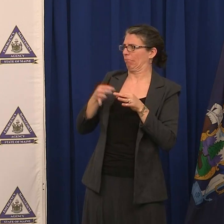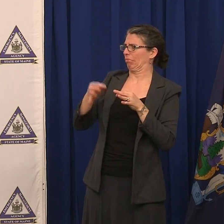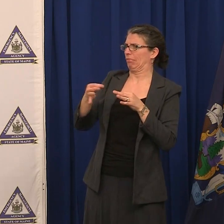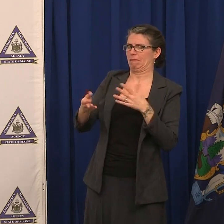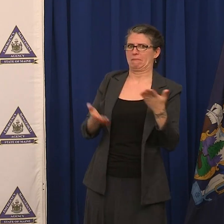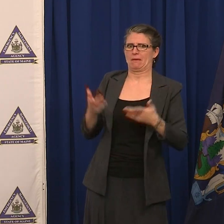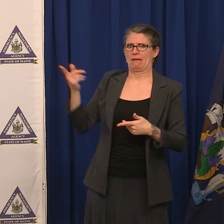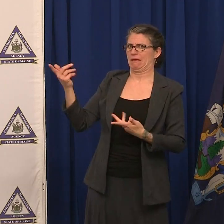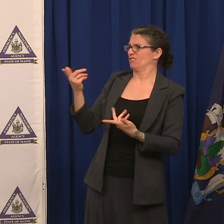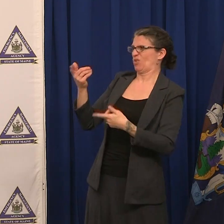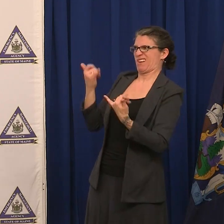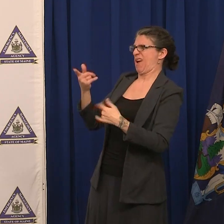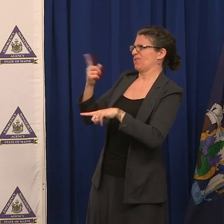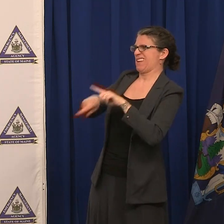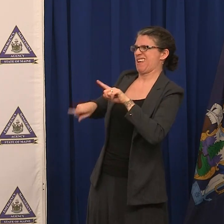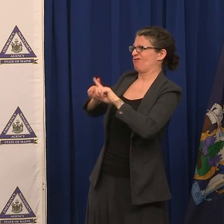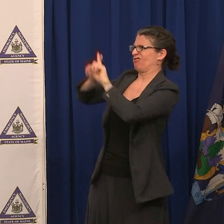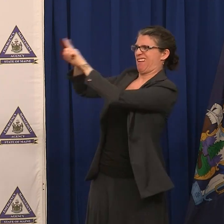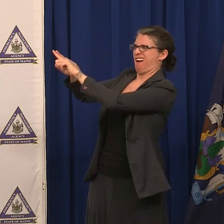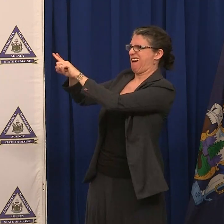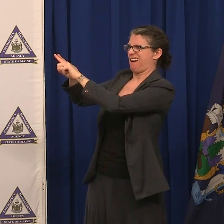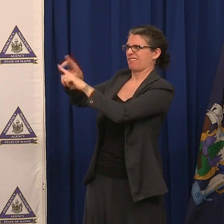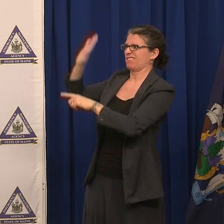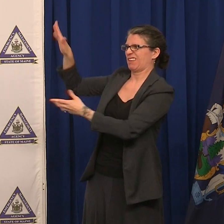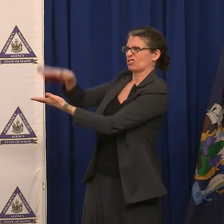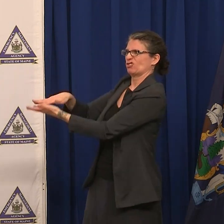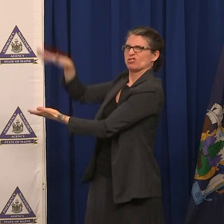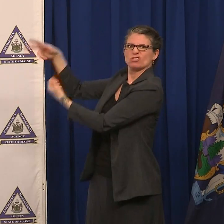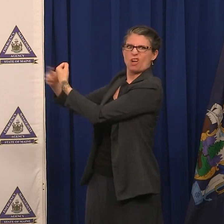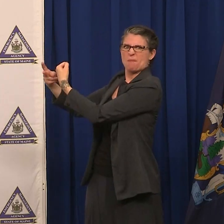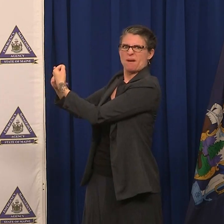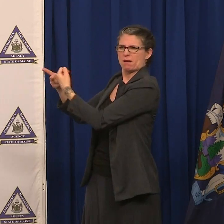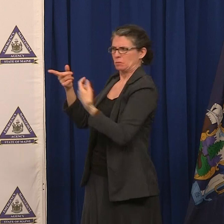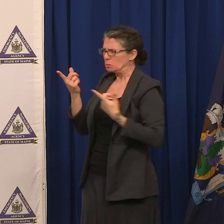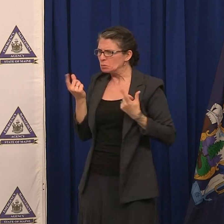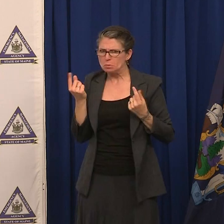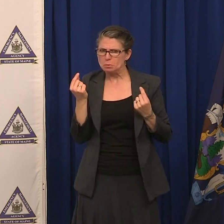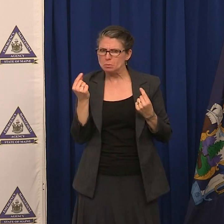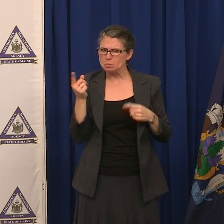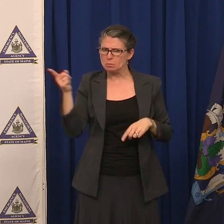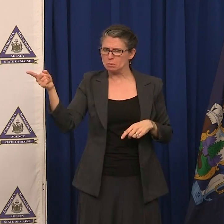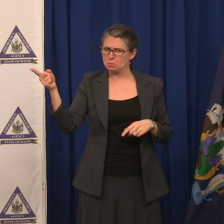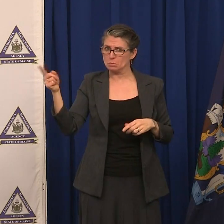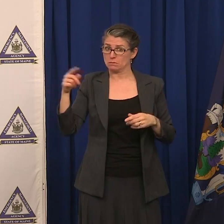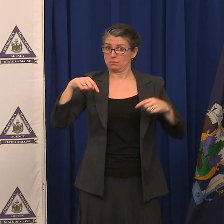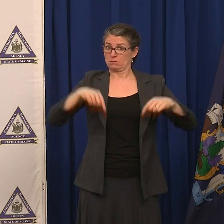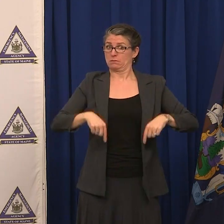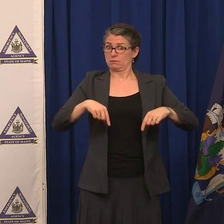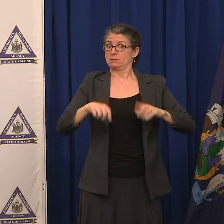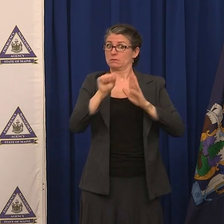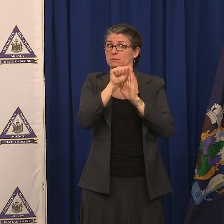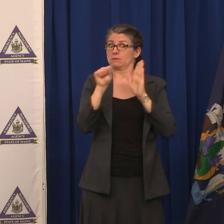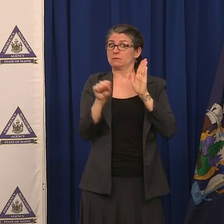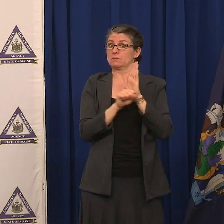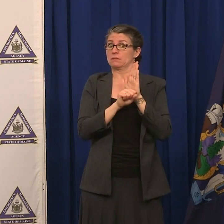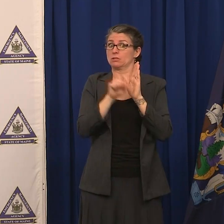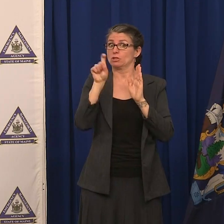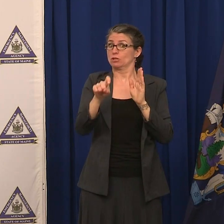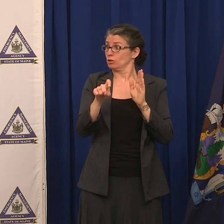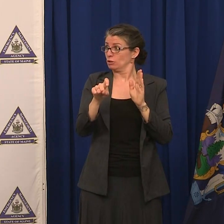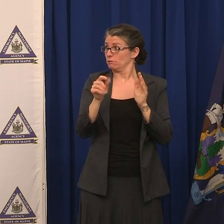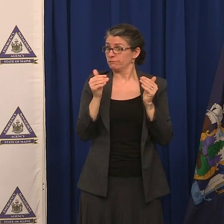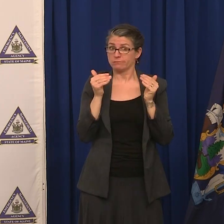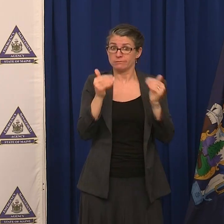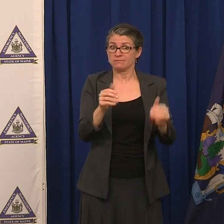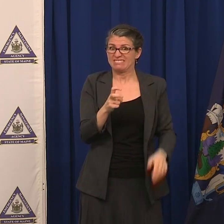equipment, which we need, does that mean that the state should be taking additional, more stringent steps to flatten the